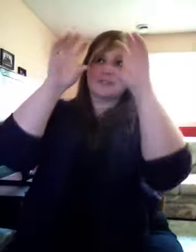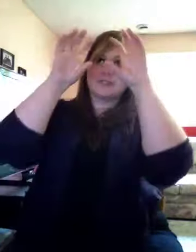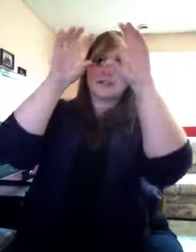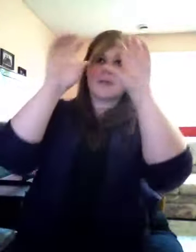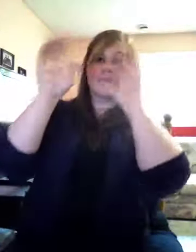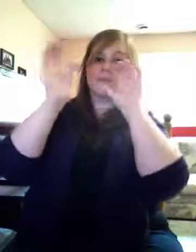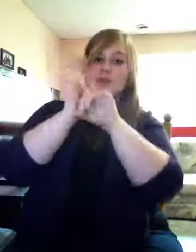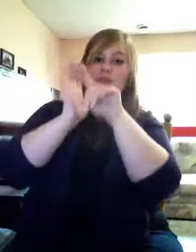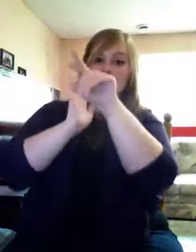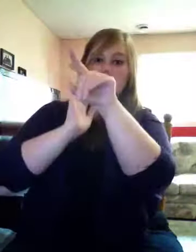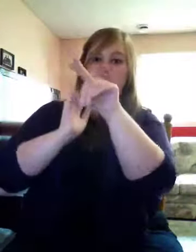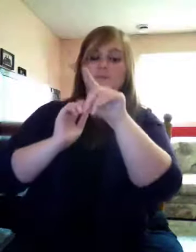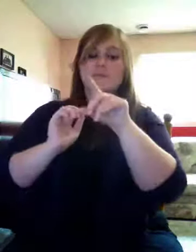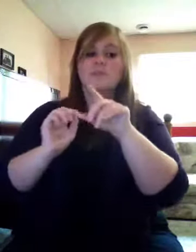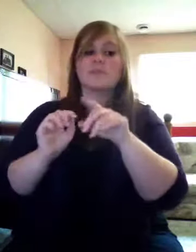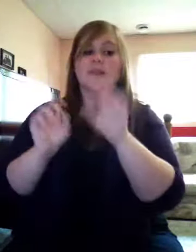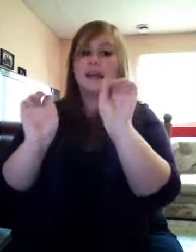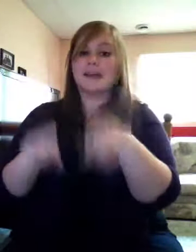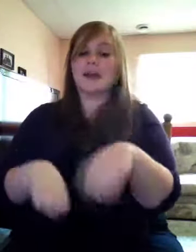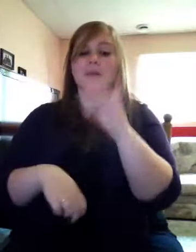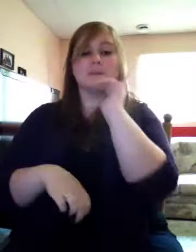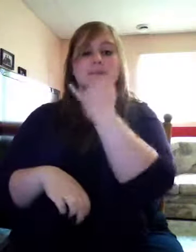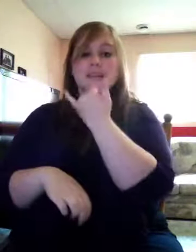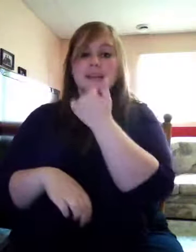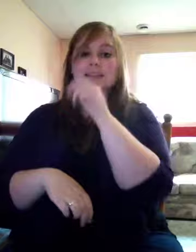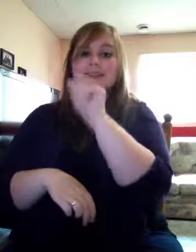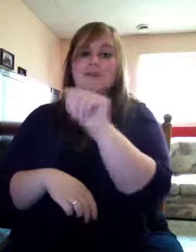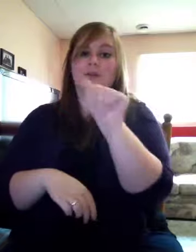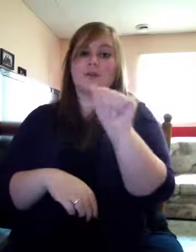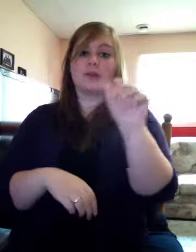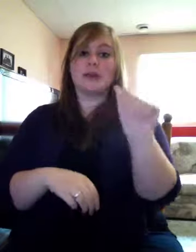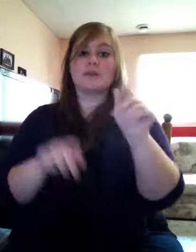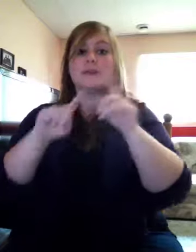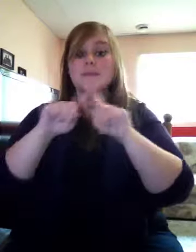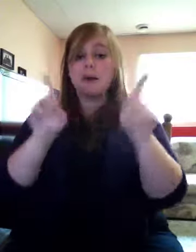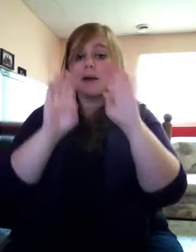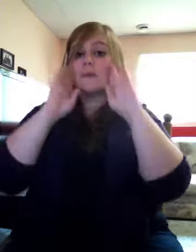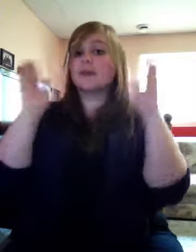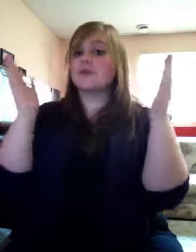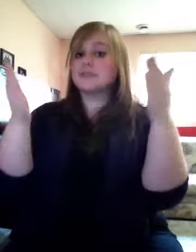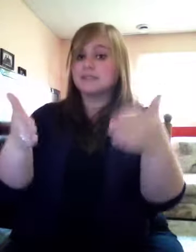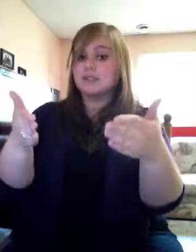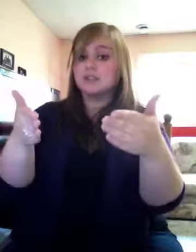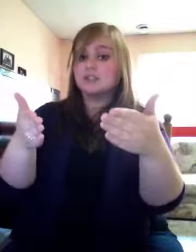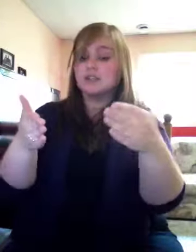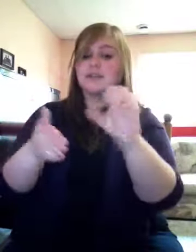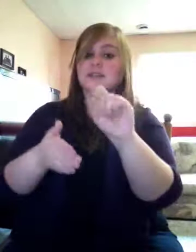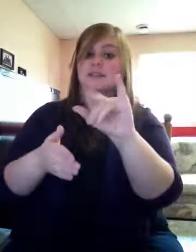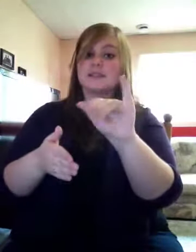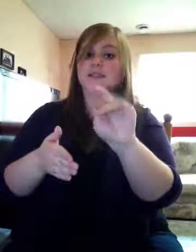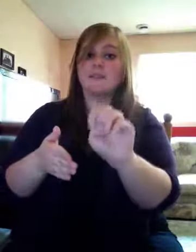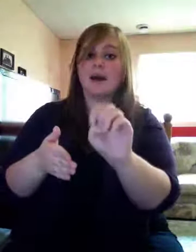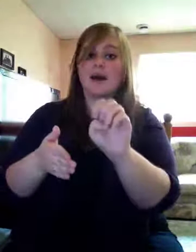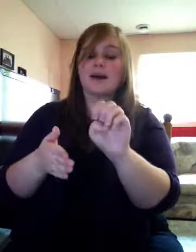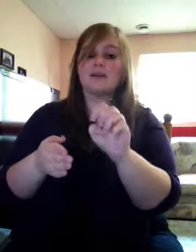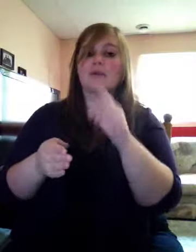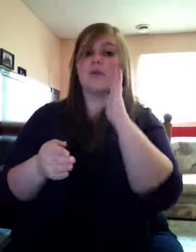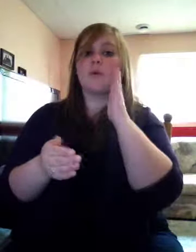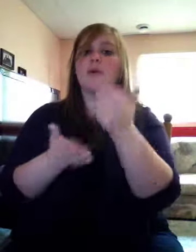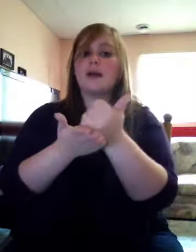as a very large abdominal aortic aneurysm. But again, close attention to the location of the spine posteriorly will help us out. Notice we see